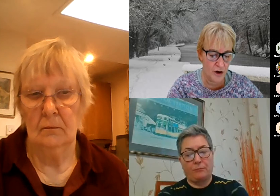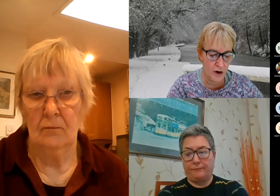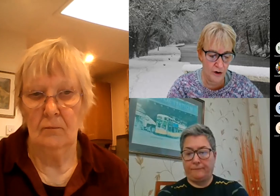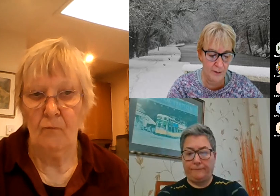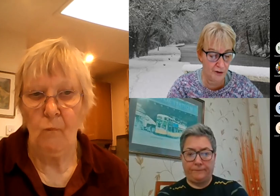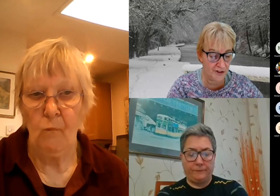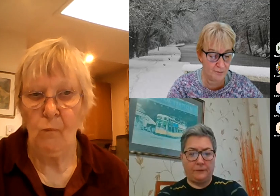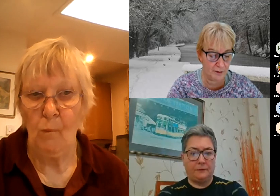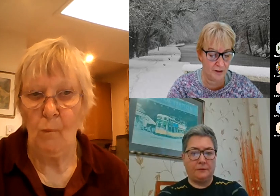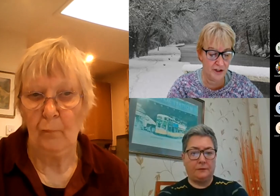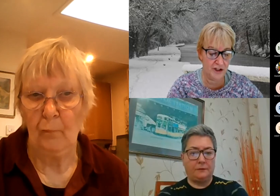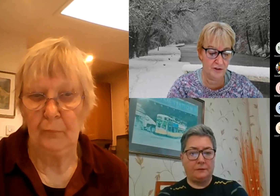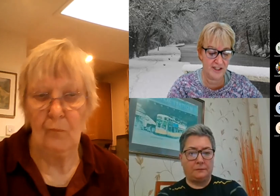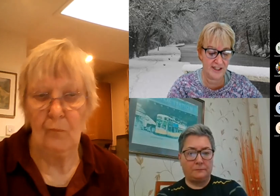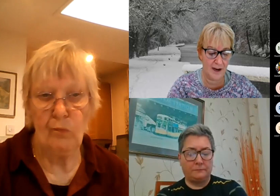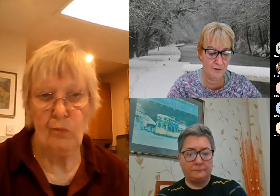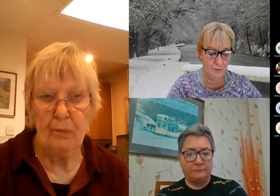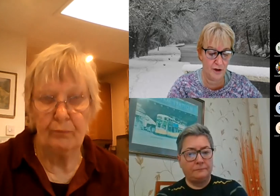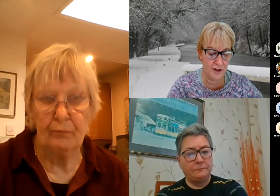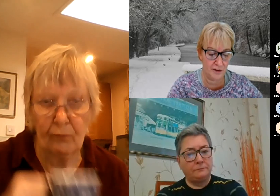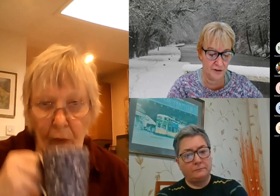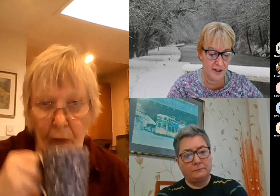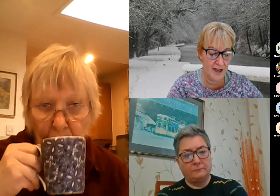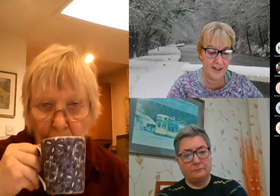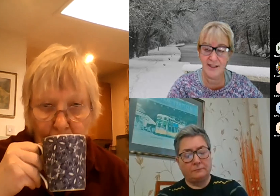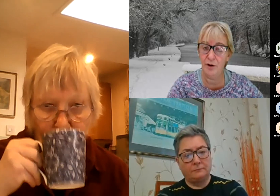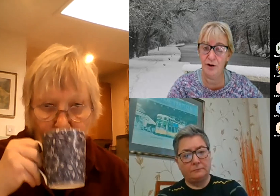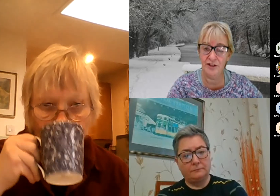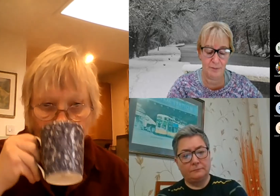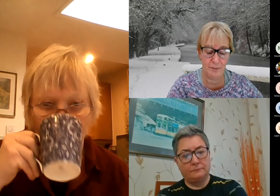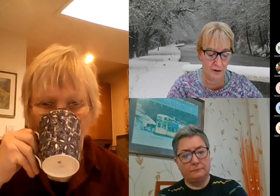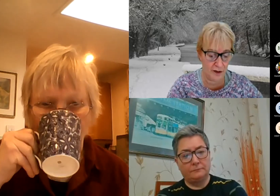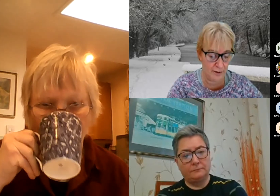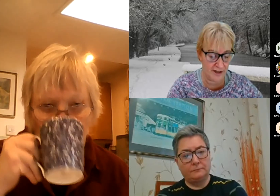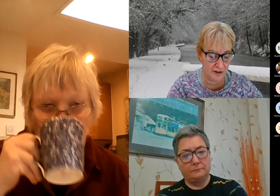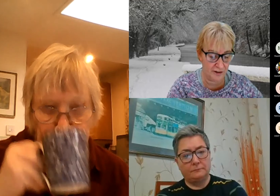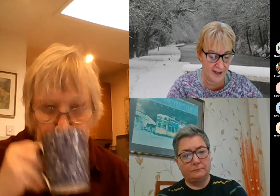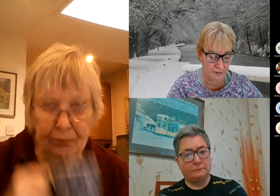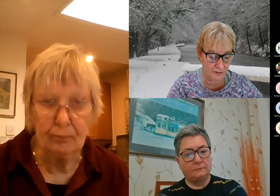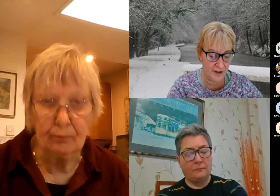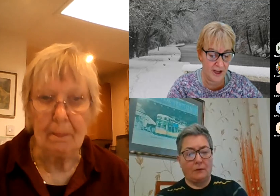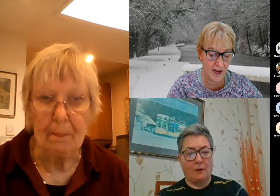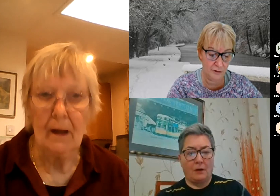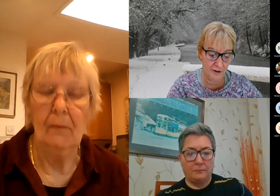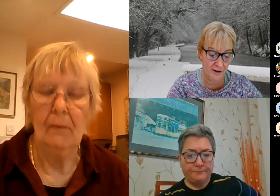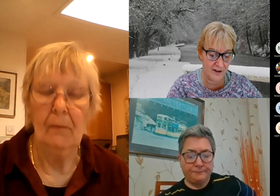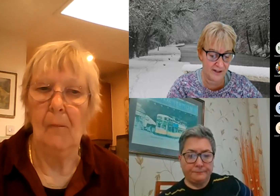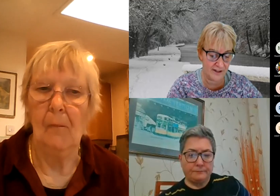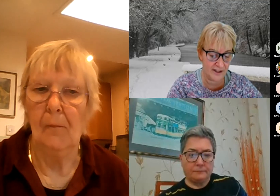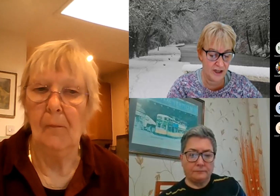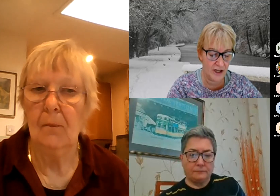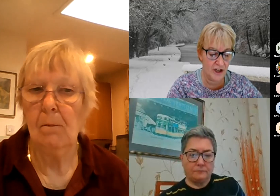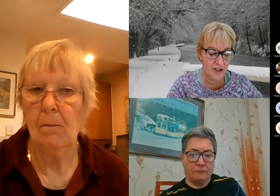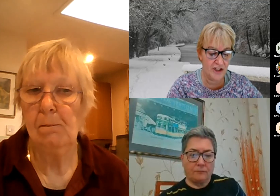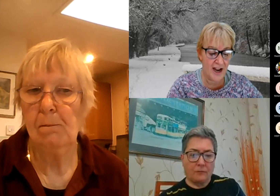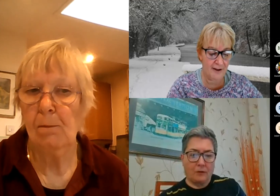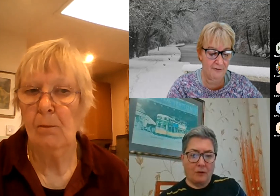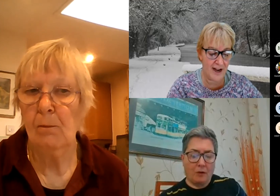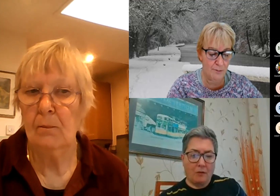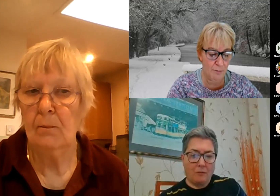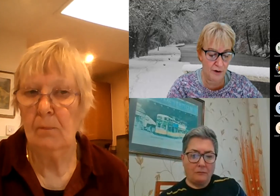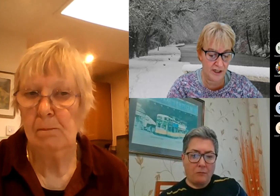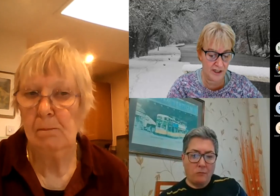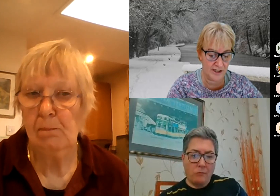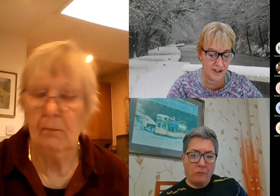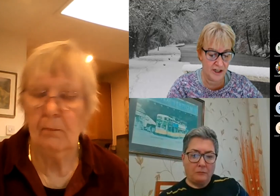adjustment, wholly possible due to the type of work done and supported by occupational health and other evidence. Do you